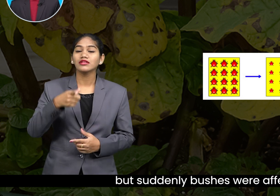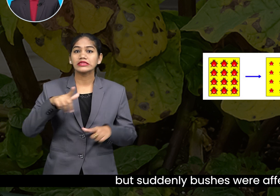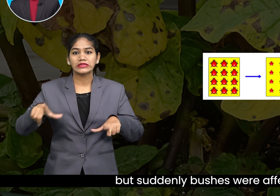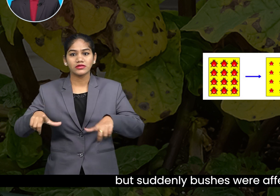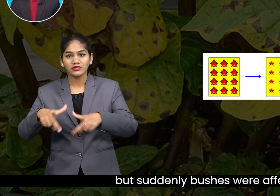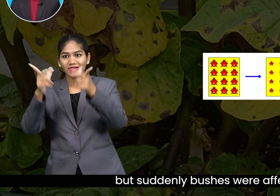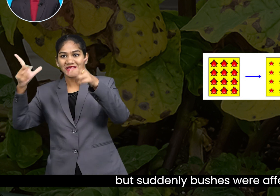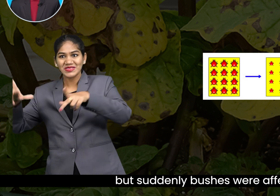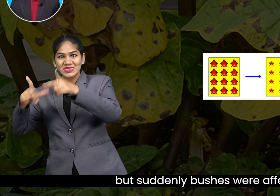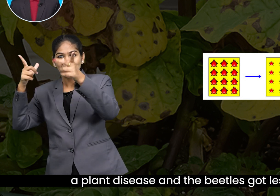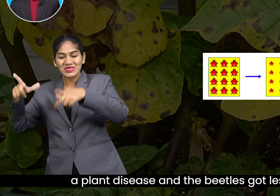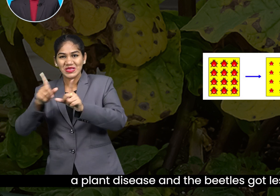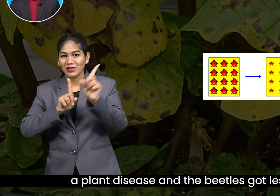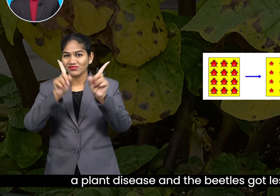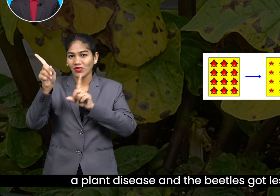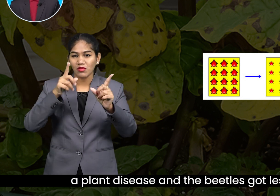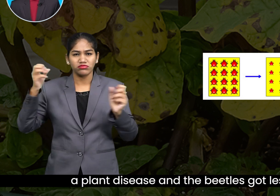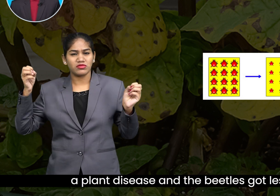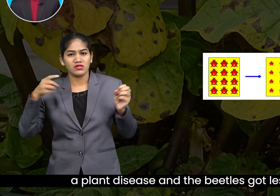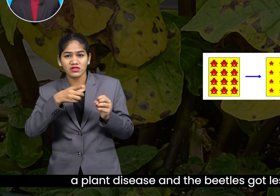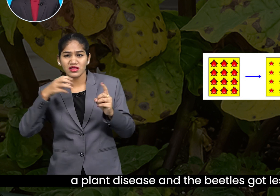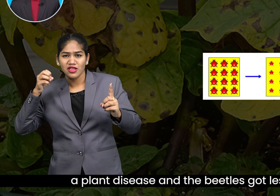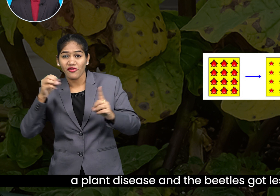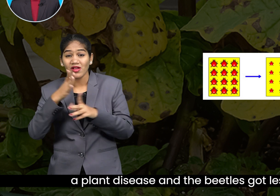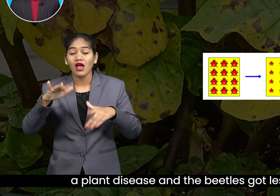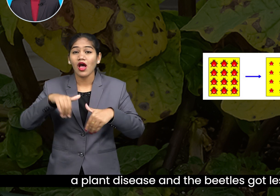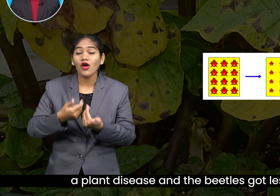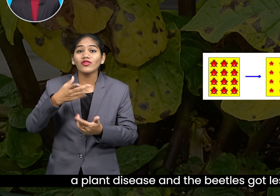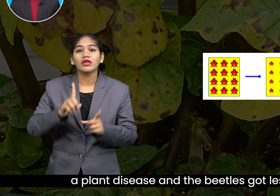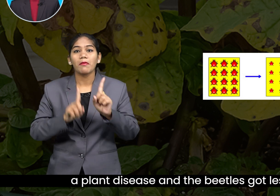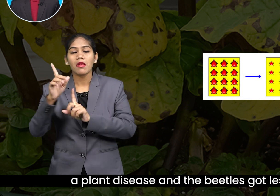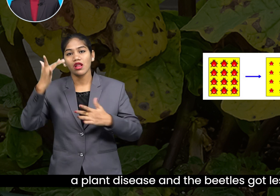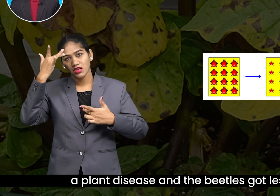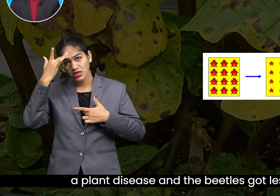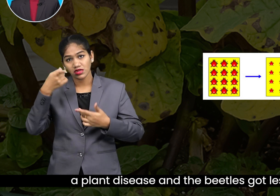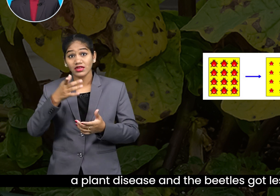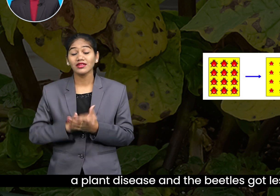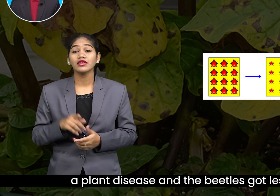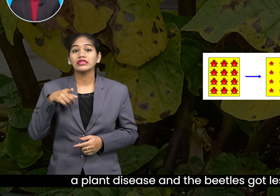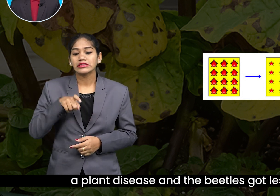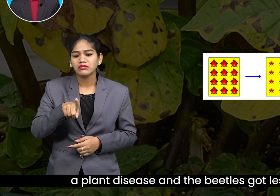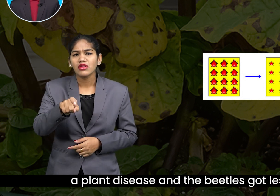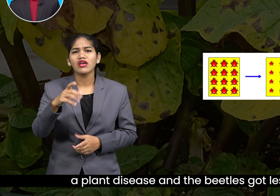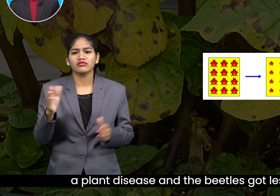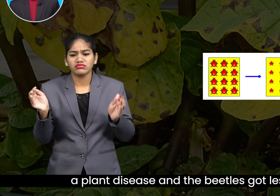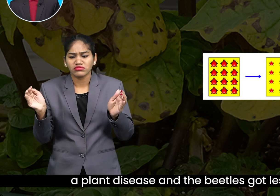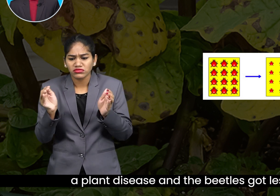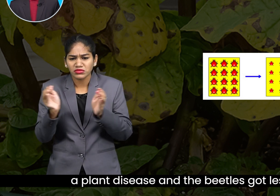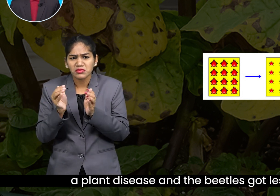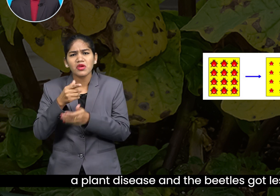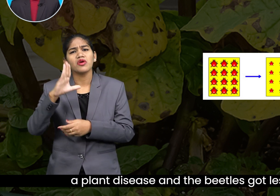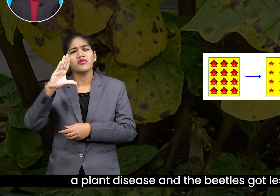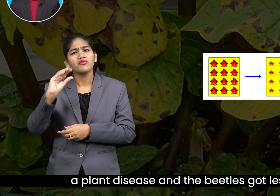bushes were affected by a plant disease and the beetles got less food